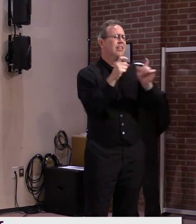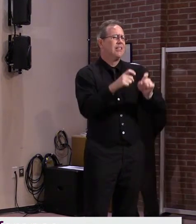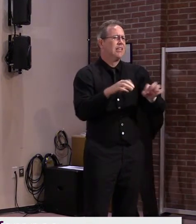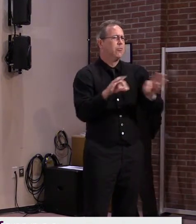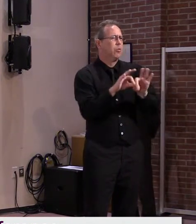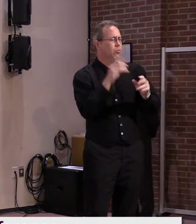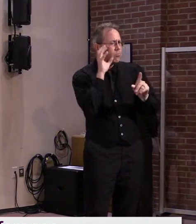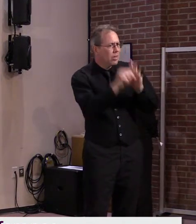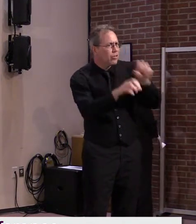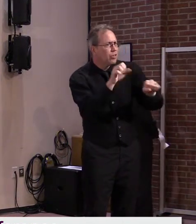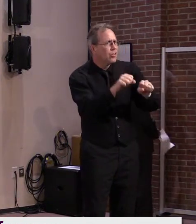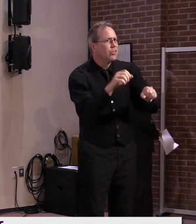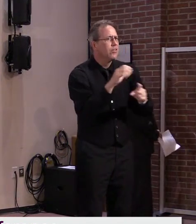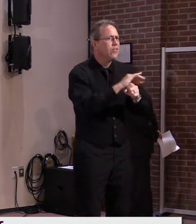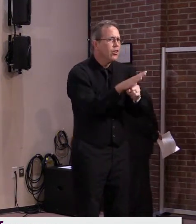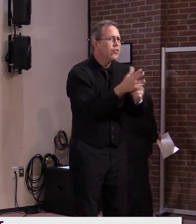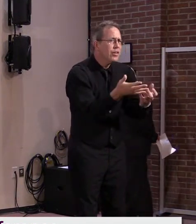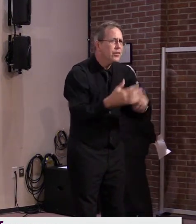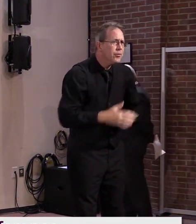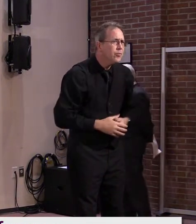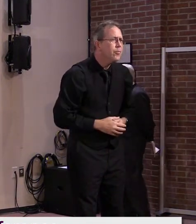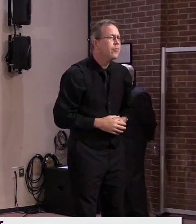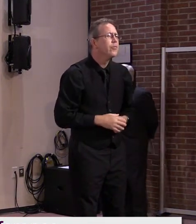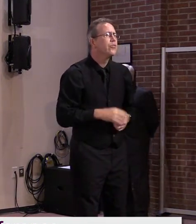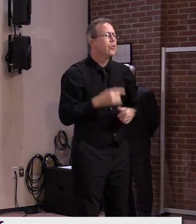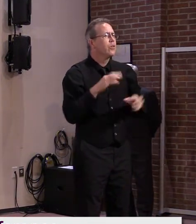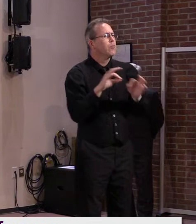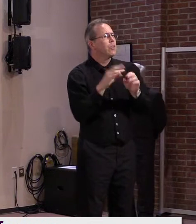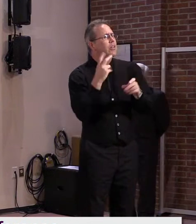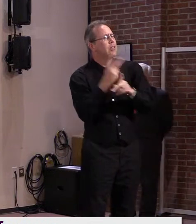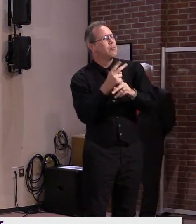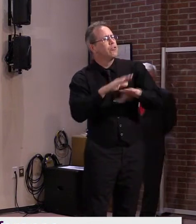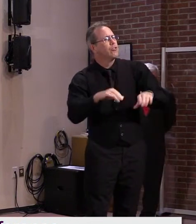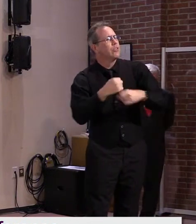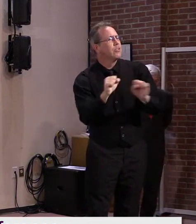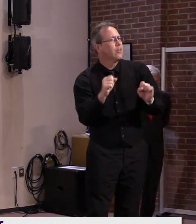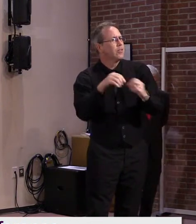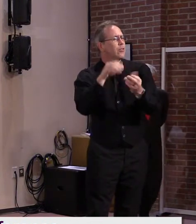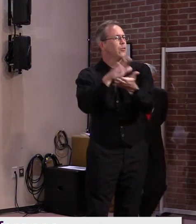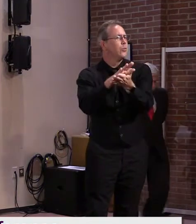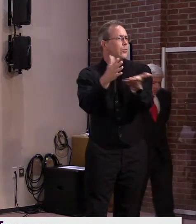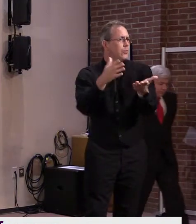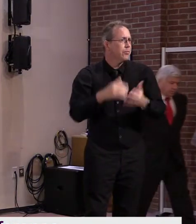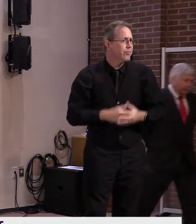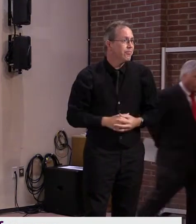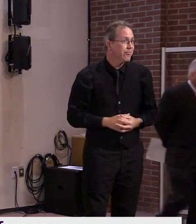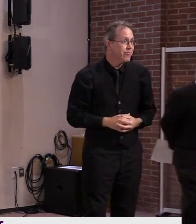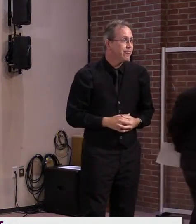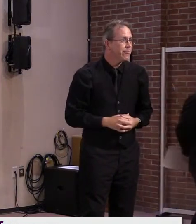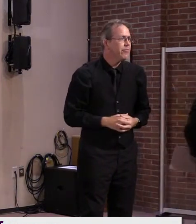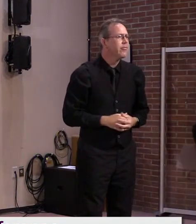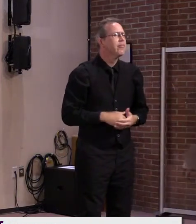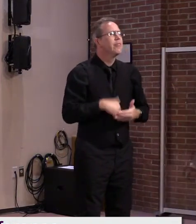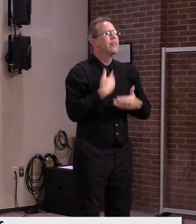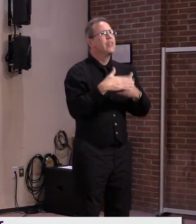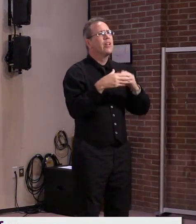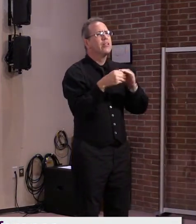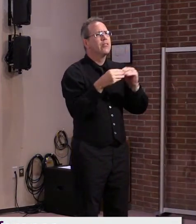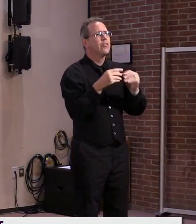COVID-19. That concludes my update. I'll now turn it over to Commissioner Piczek for a data update.